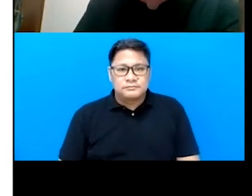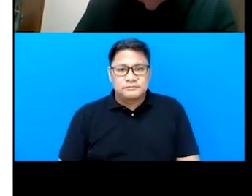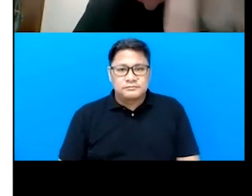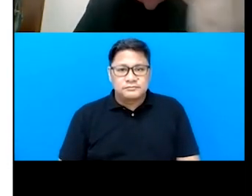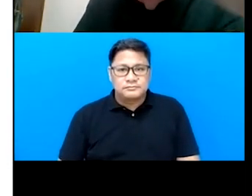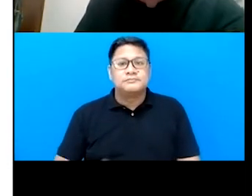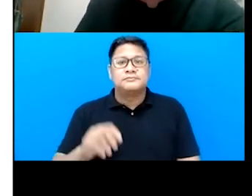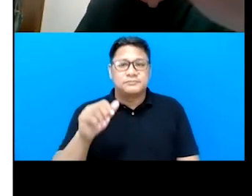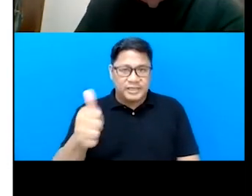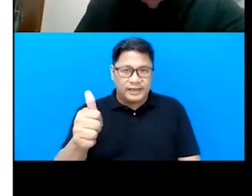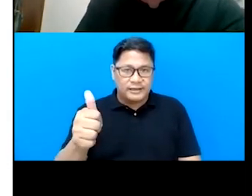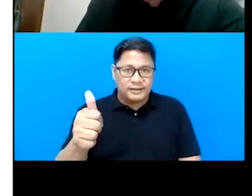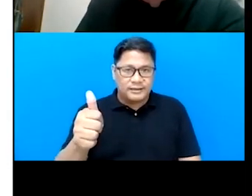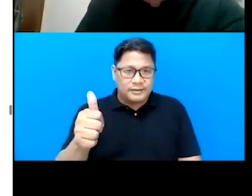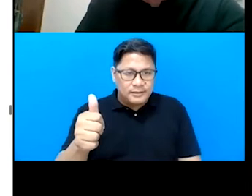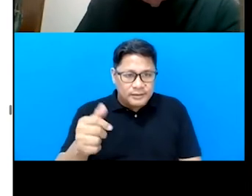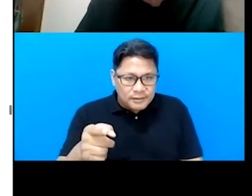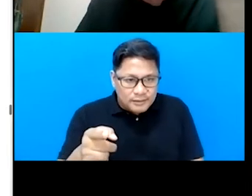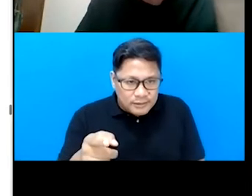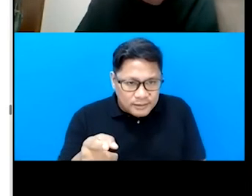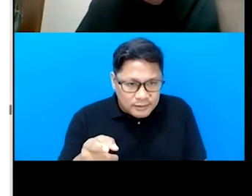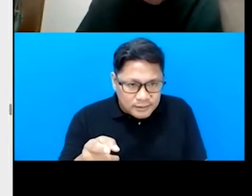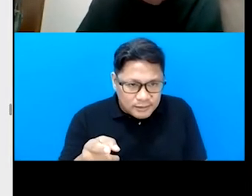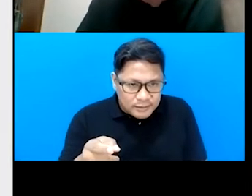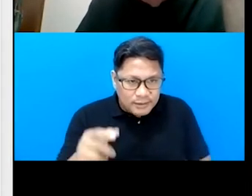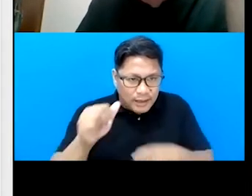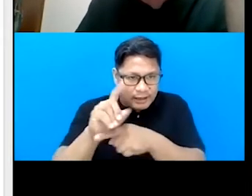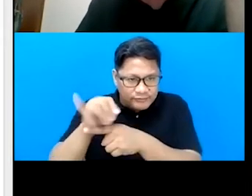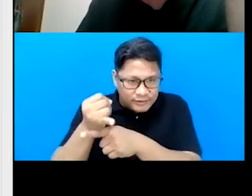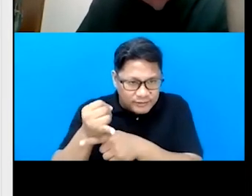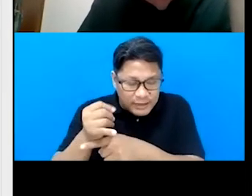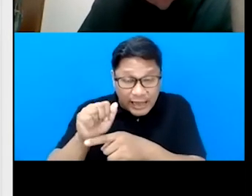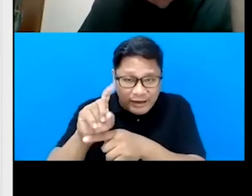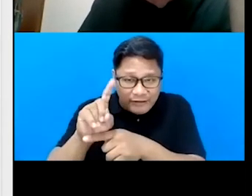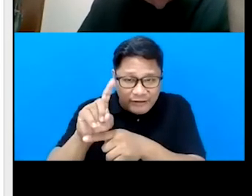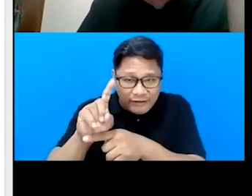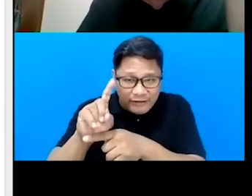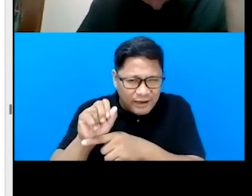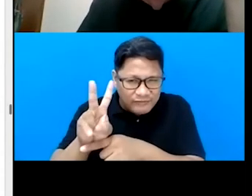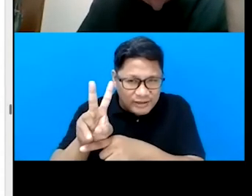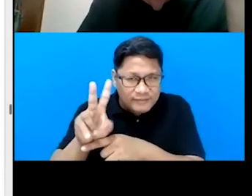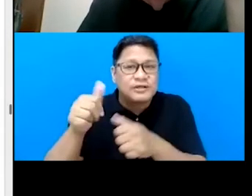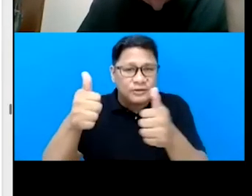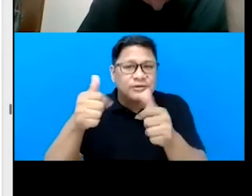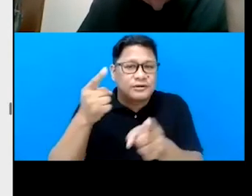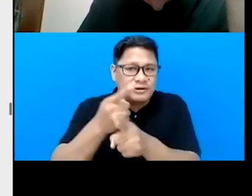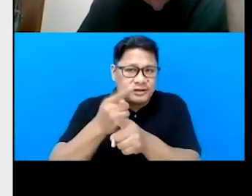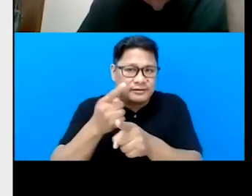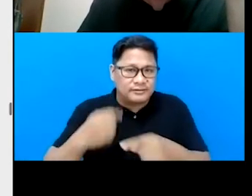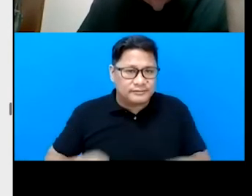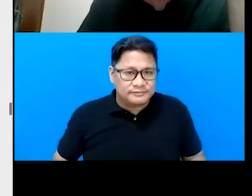Yeah, so we have here, there are adverbs, so yeah, correct.